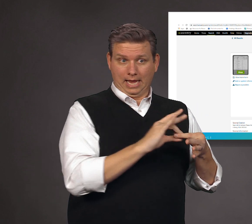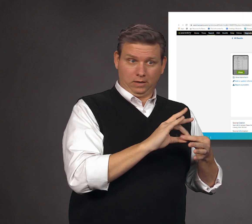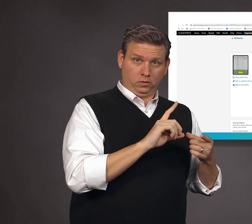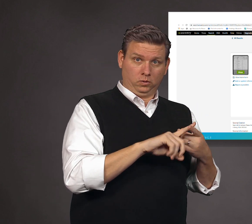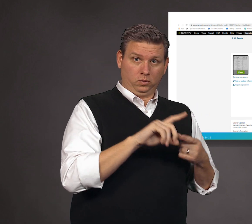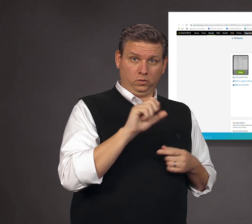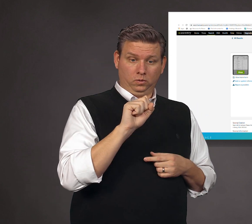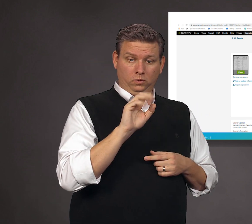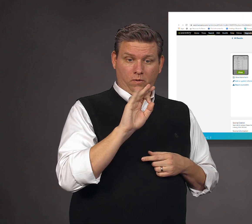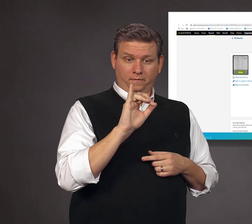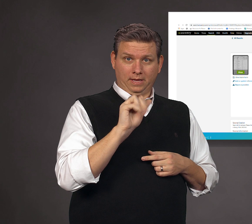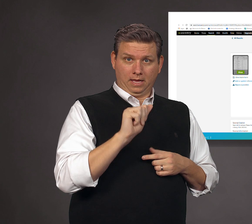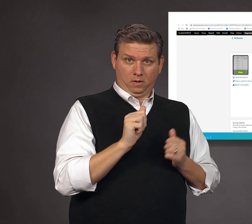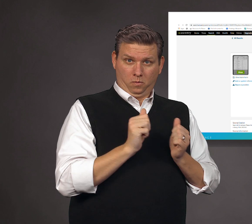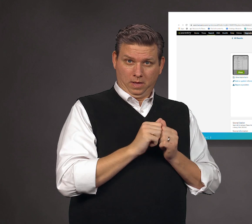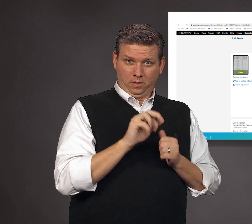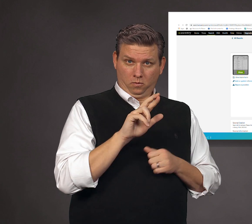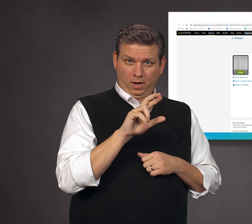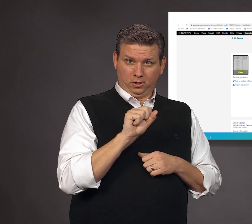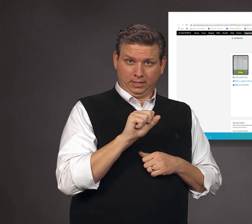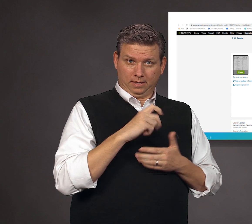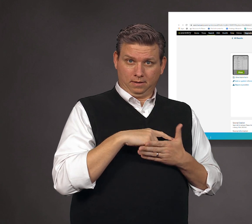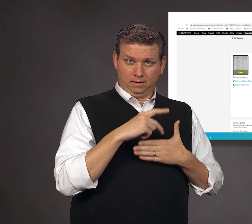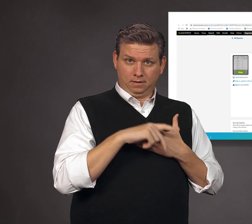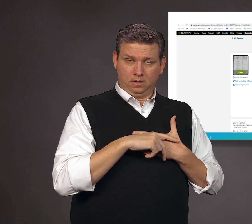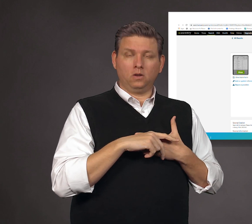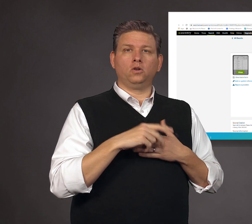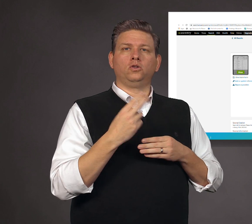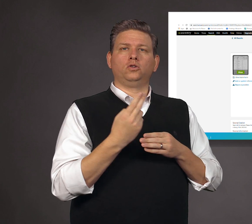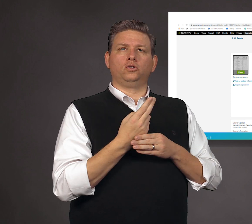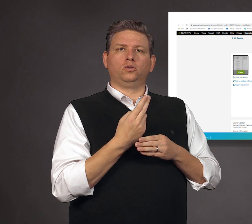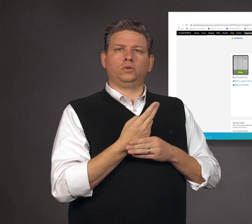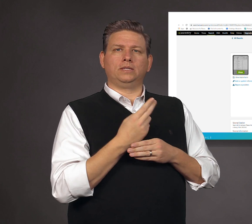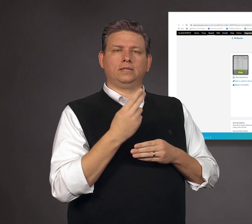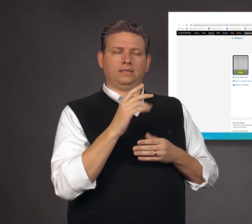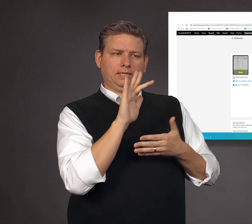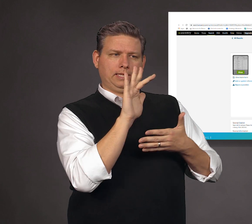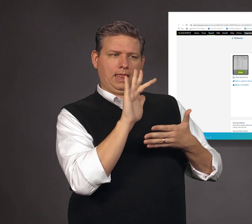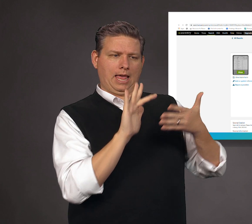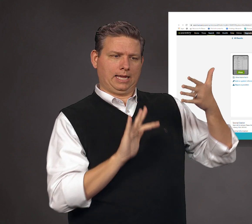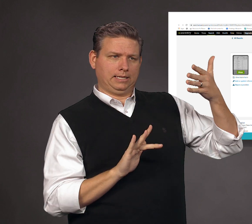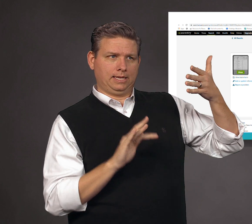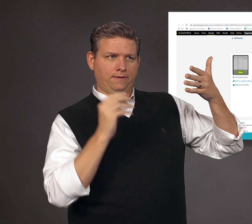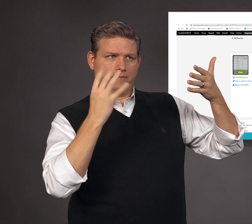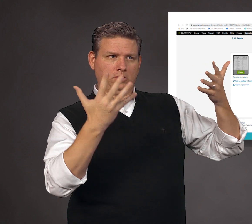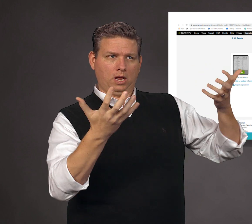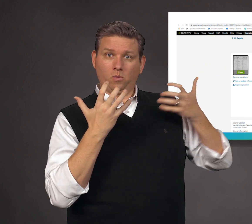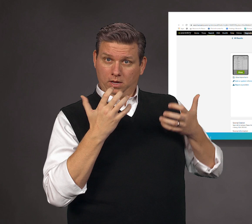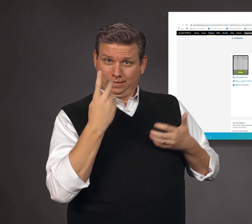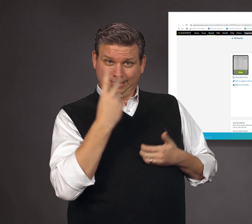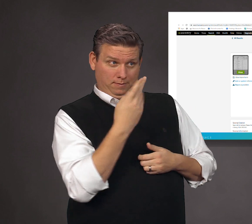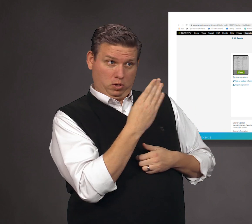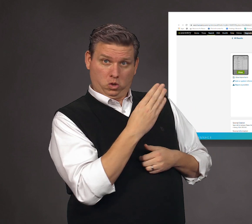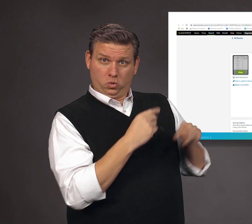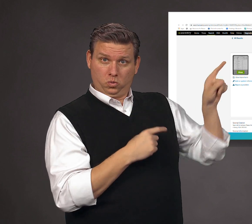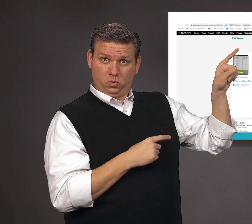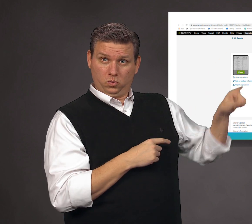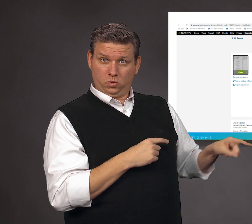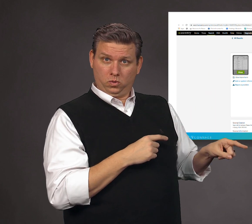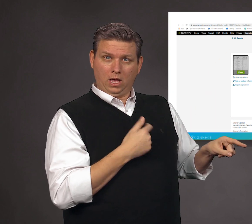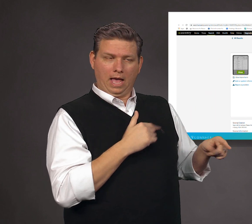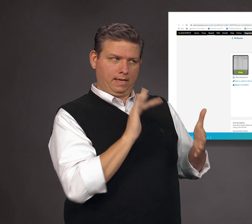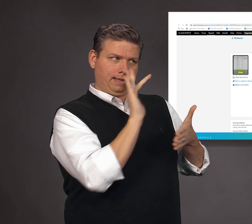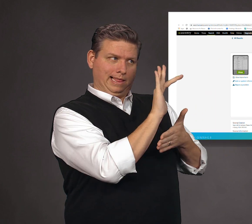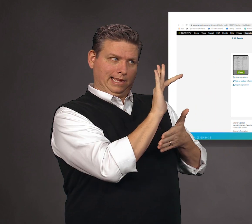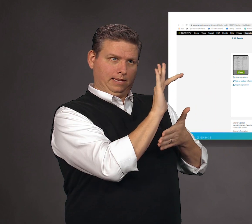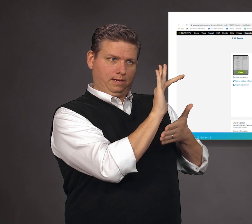using RecordSeek, the first step is to select the information I want included in the source. You can see I've highlighted the information in blue